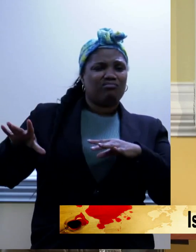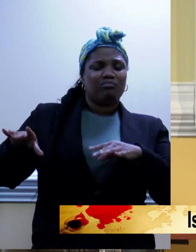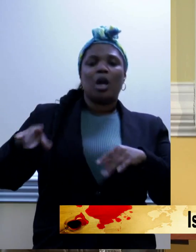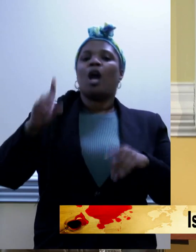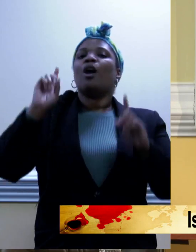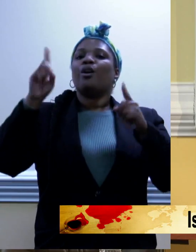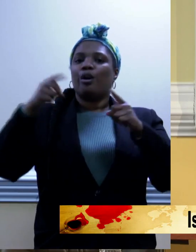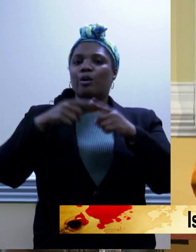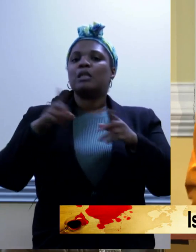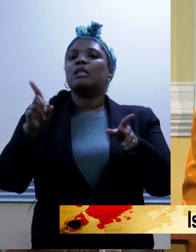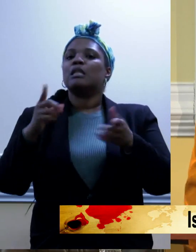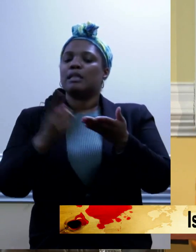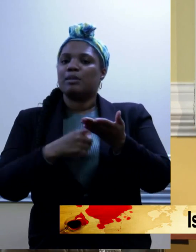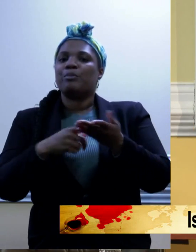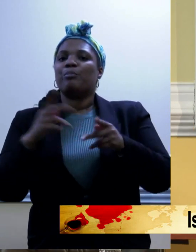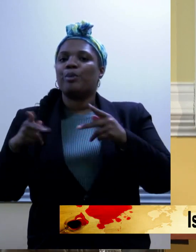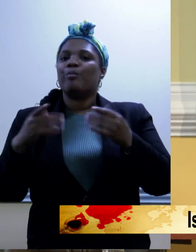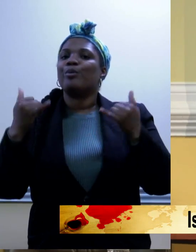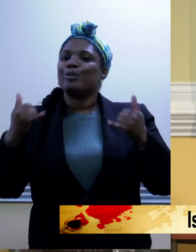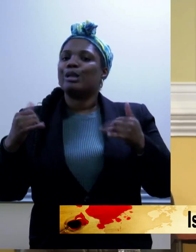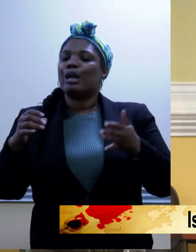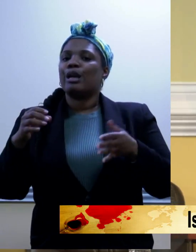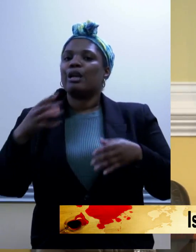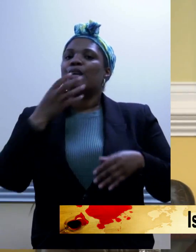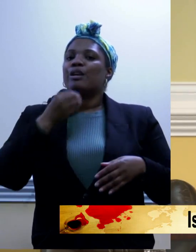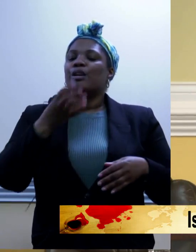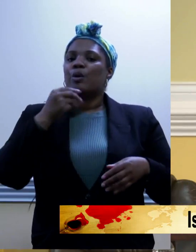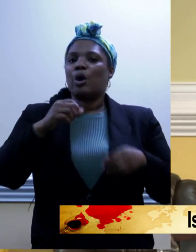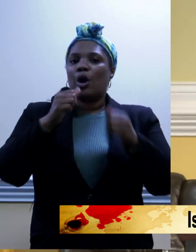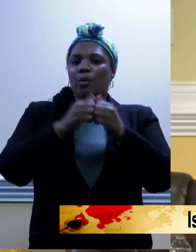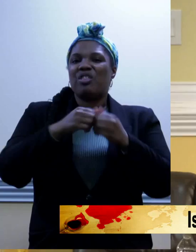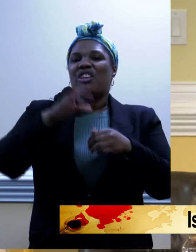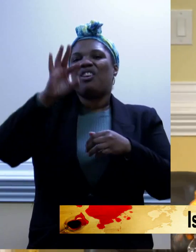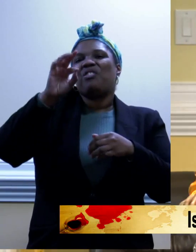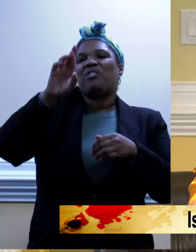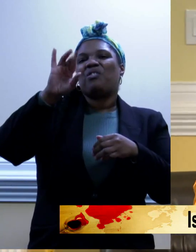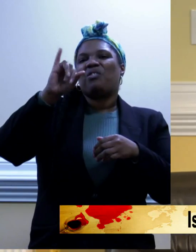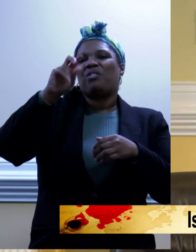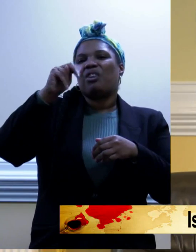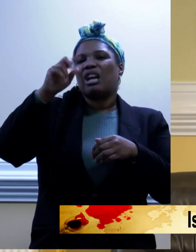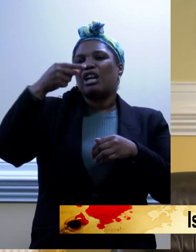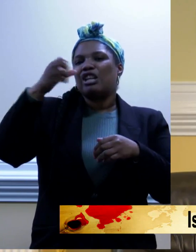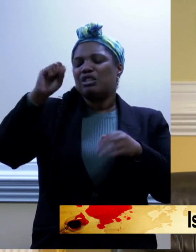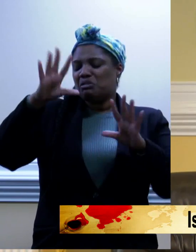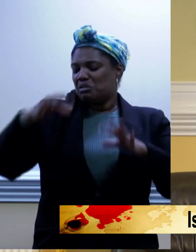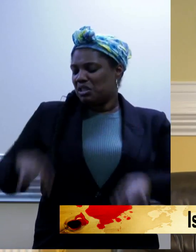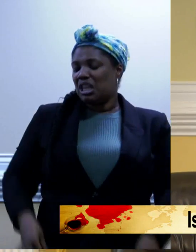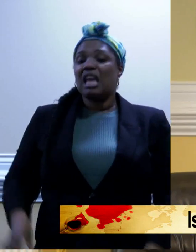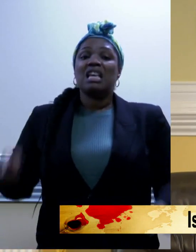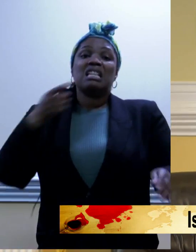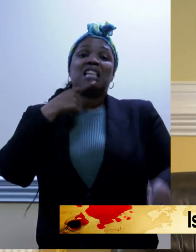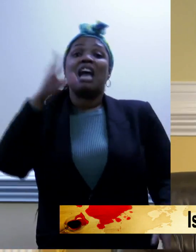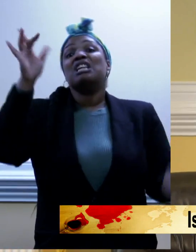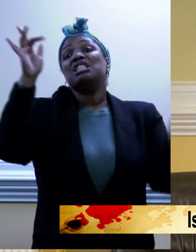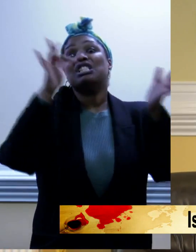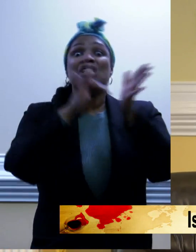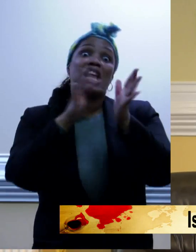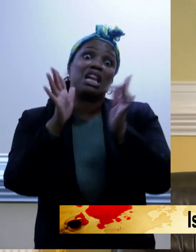streets and just walk up just with the fringes and everything. Walk up to him and say, Jesus.